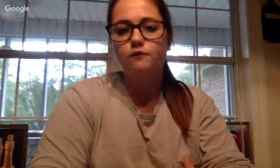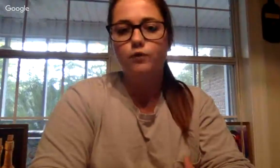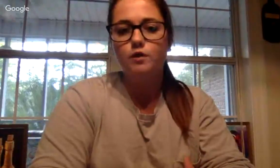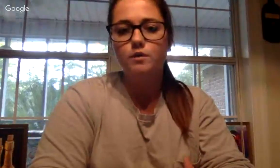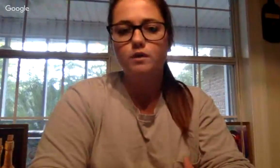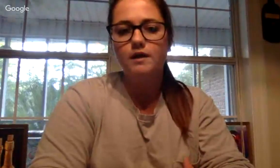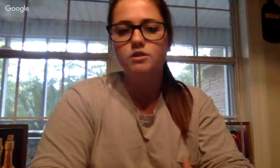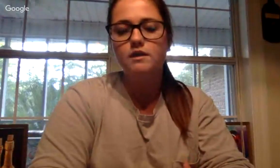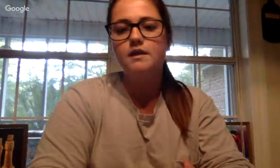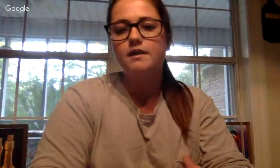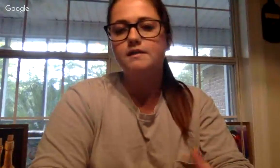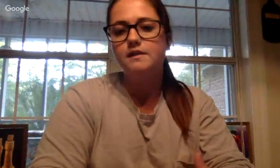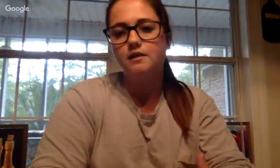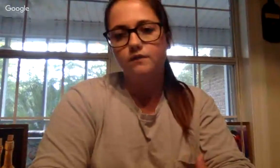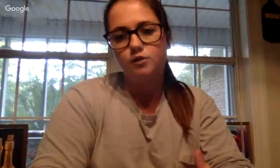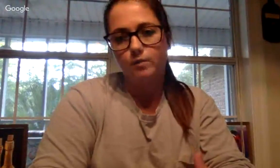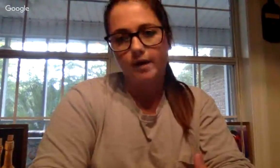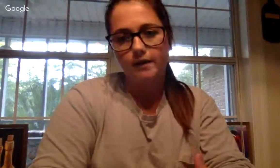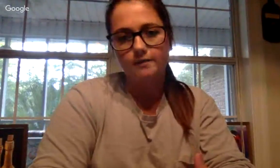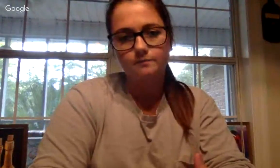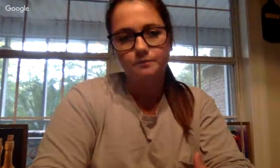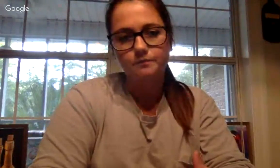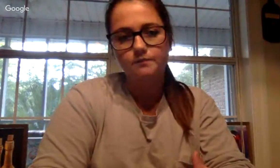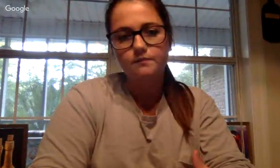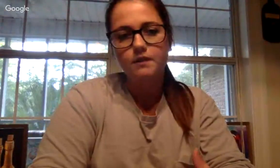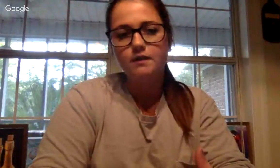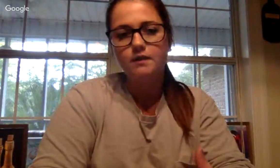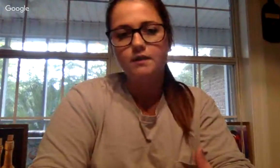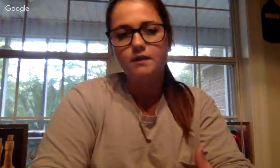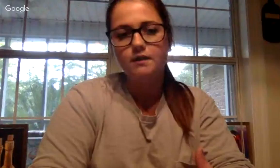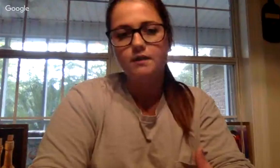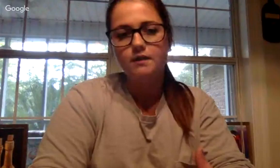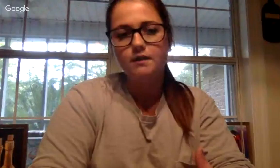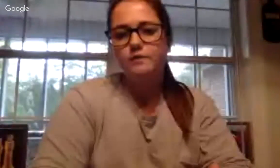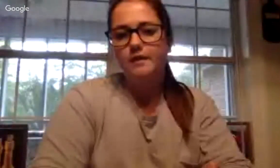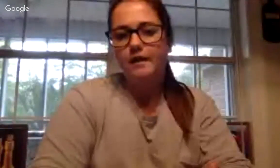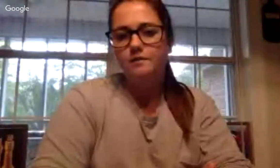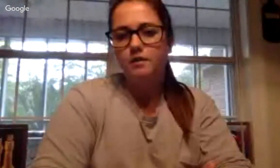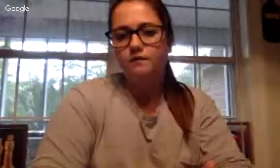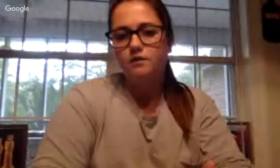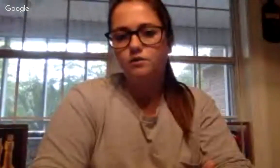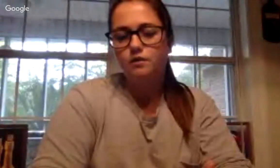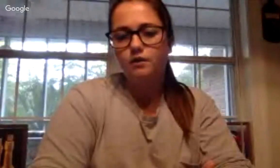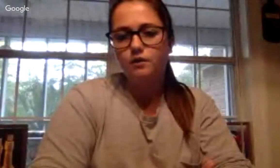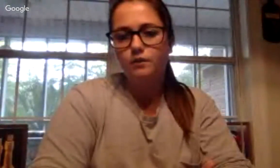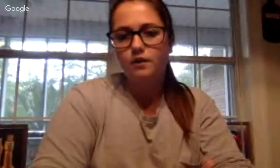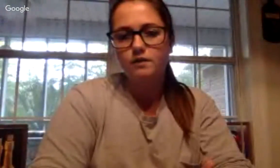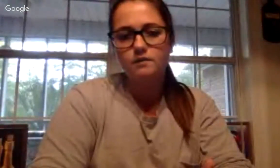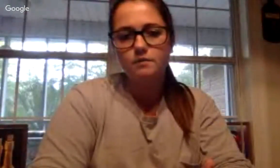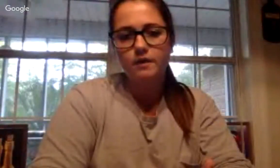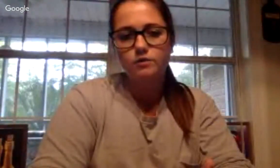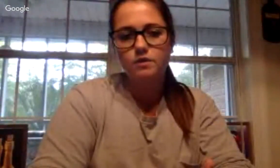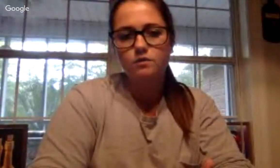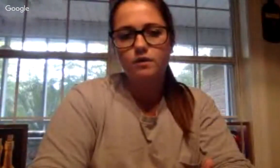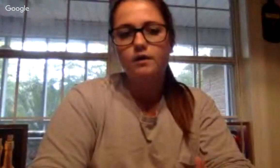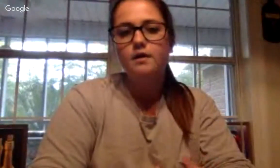for communication is the individual body. Sign language may be highly beneficial to a learner with autism spectrum disorder